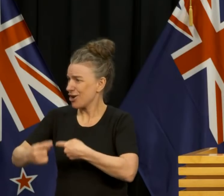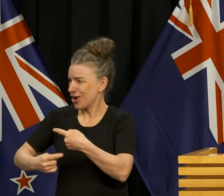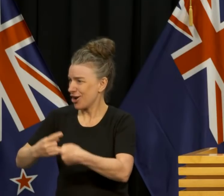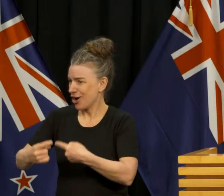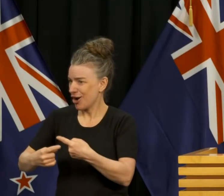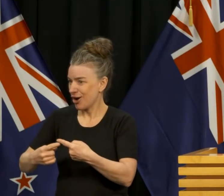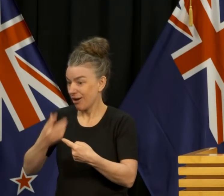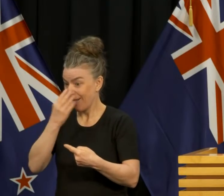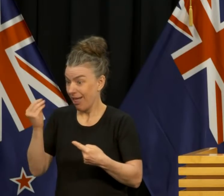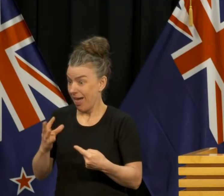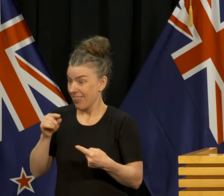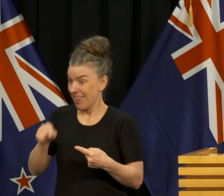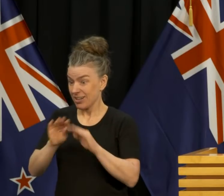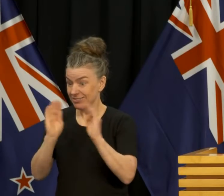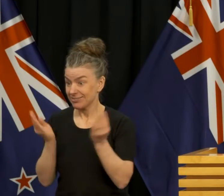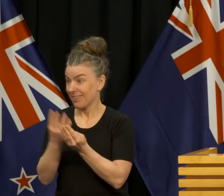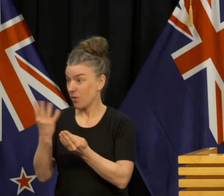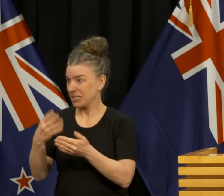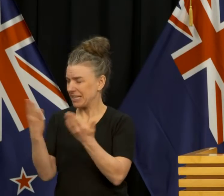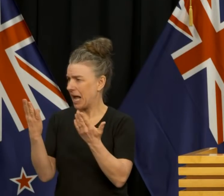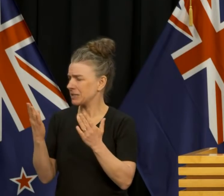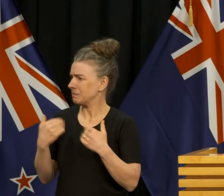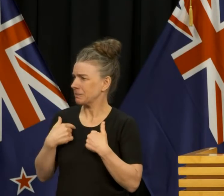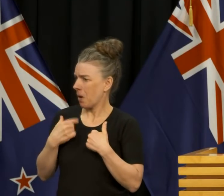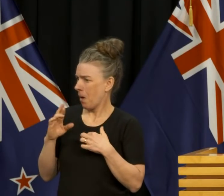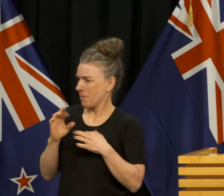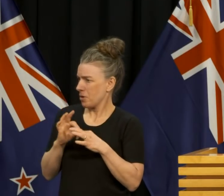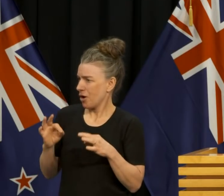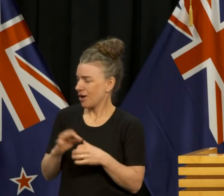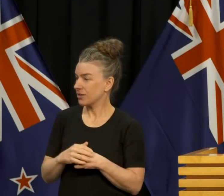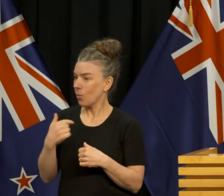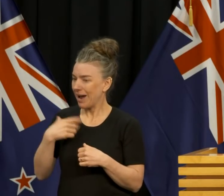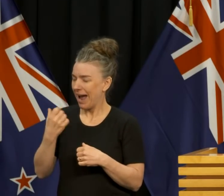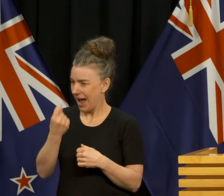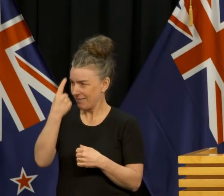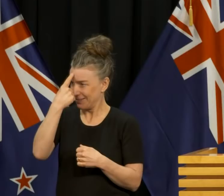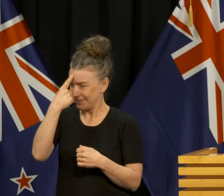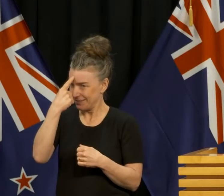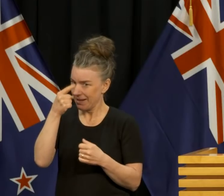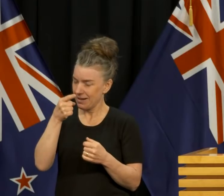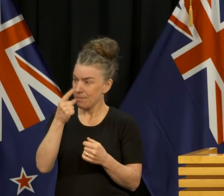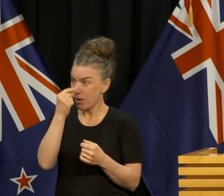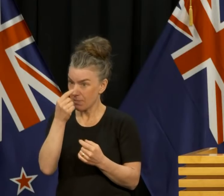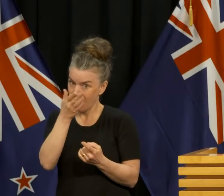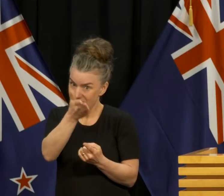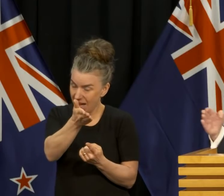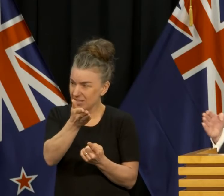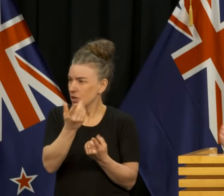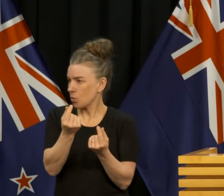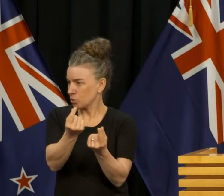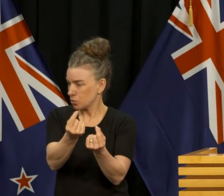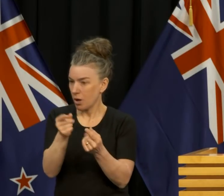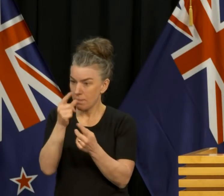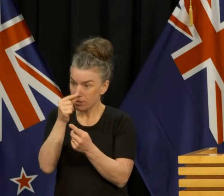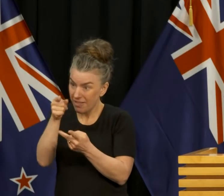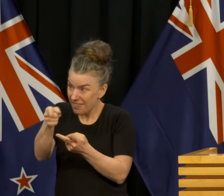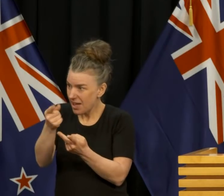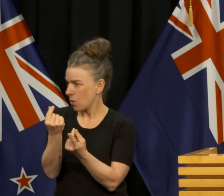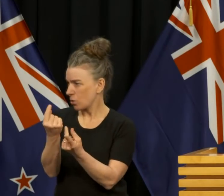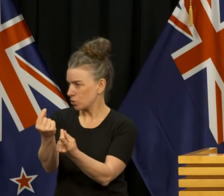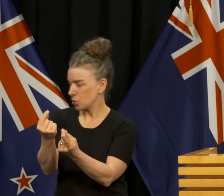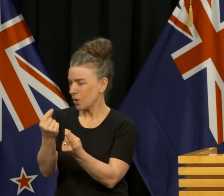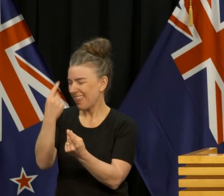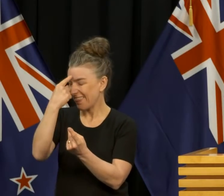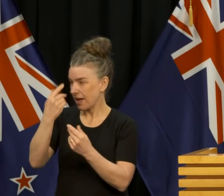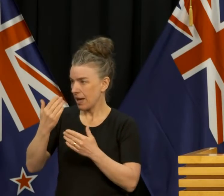And that's what the government is focused on at the moment. We, of course, are looking at a whole variety of different scenarios, into the medium to